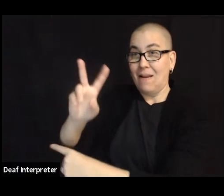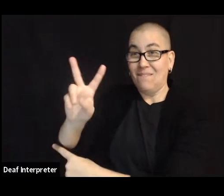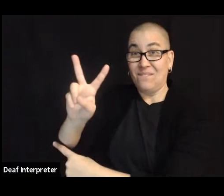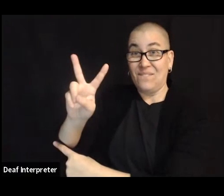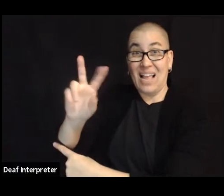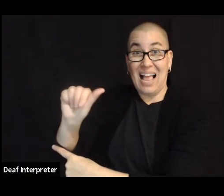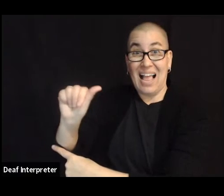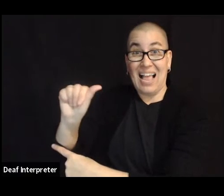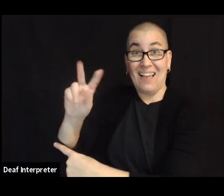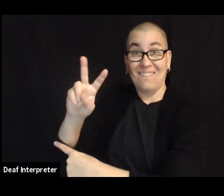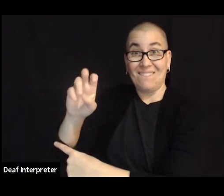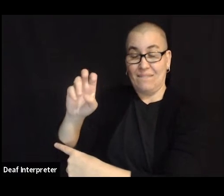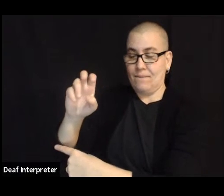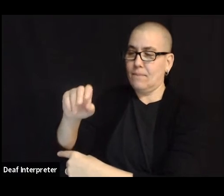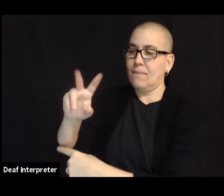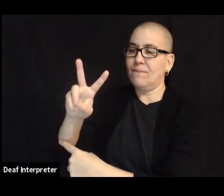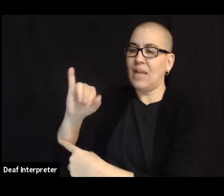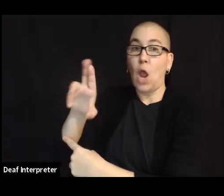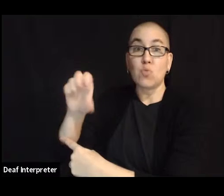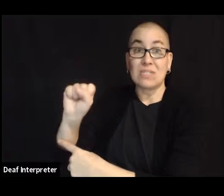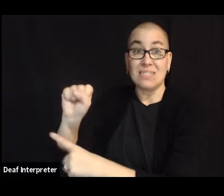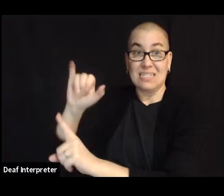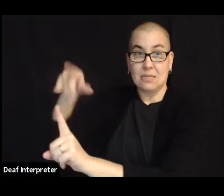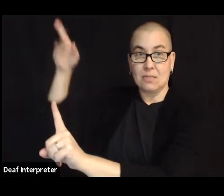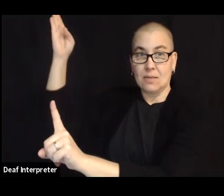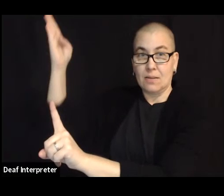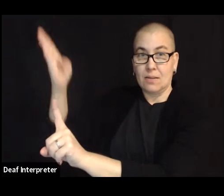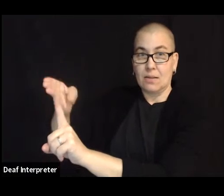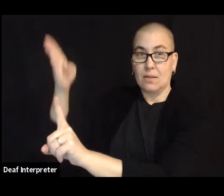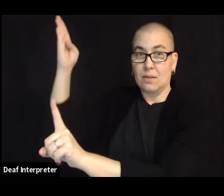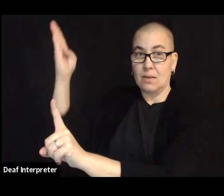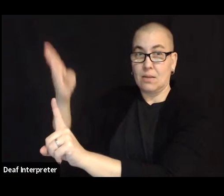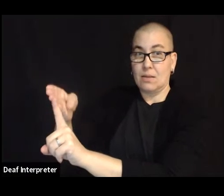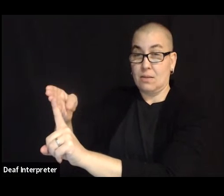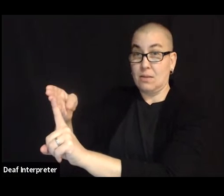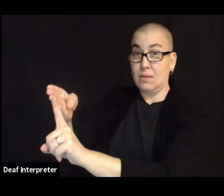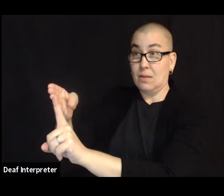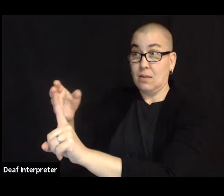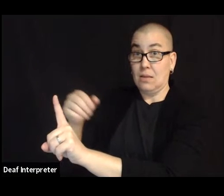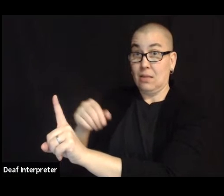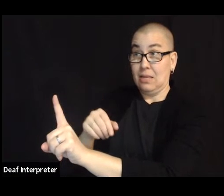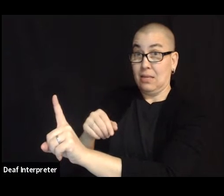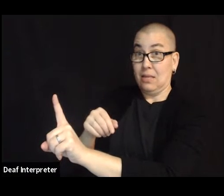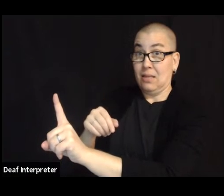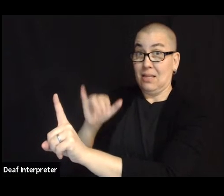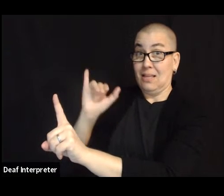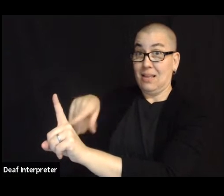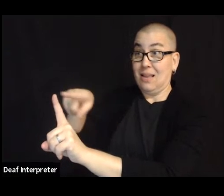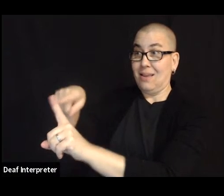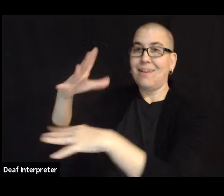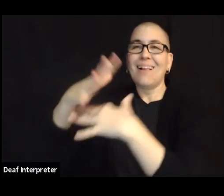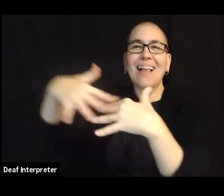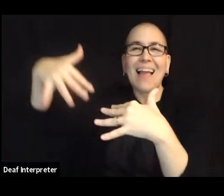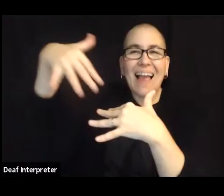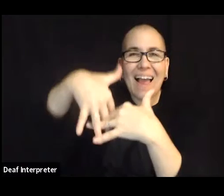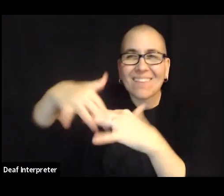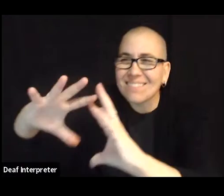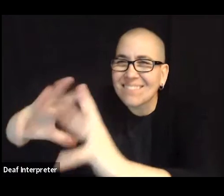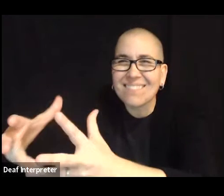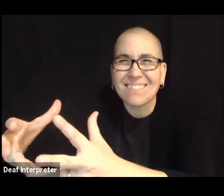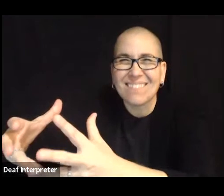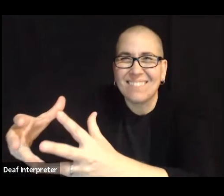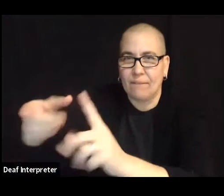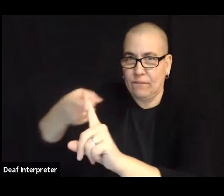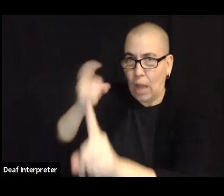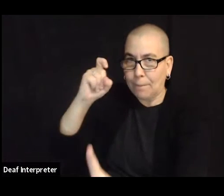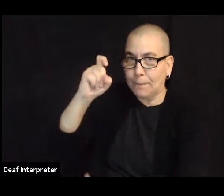into how many doses they're receiving, and we may get some data reported to us on doses administered from those allocations, but not